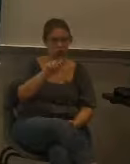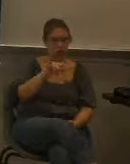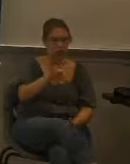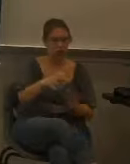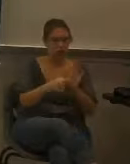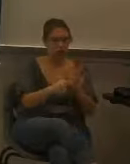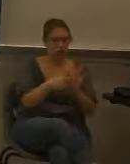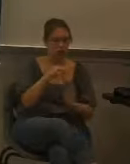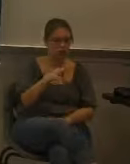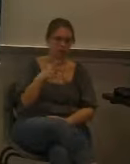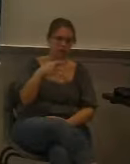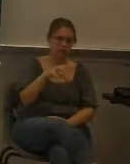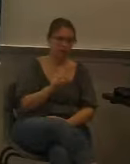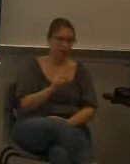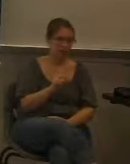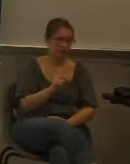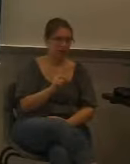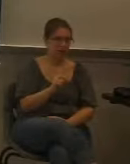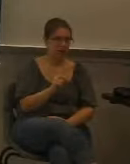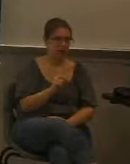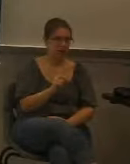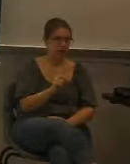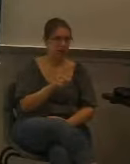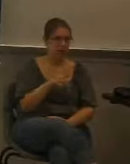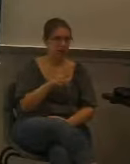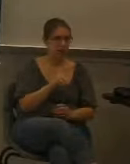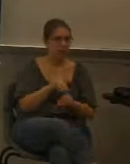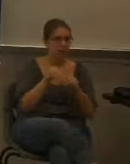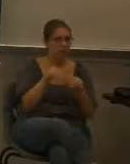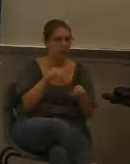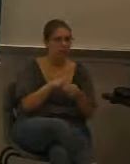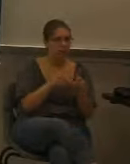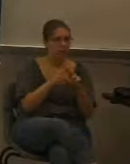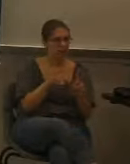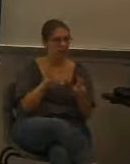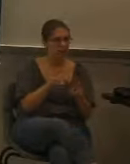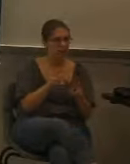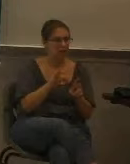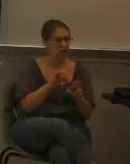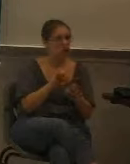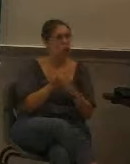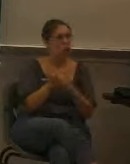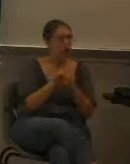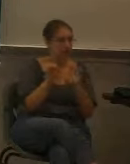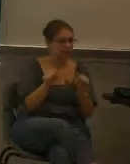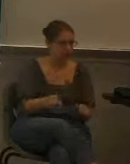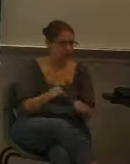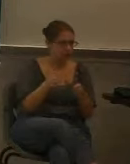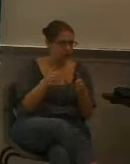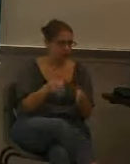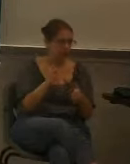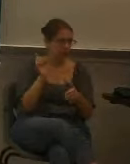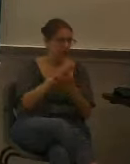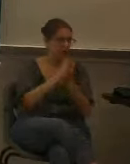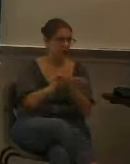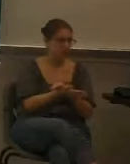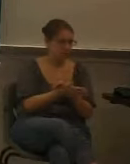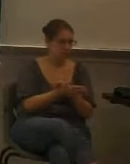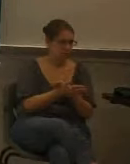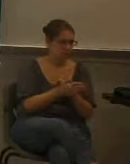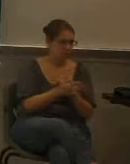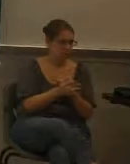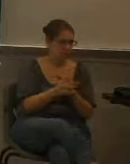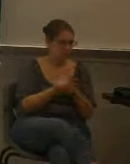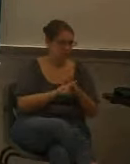rendition of a pond, and it puts it in a very quantitative fashion. And this becomes the foundation for part